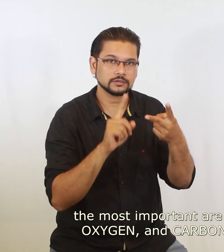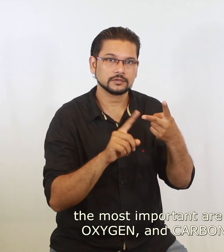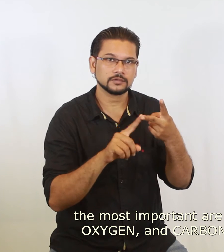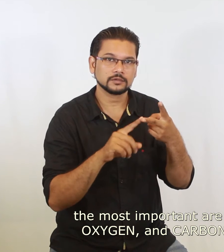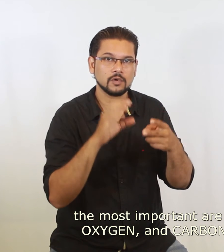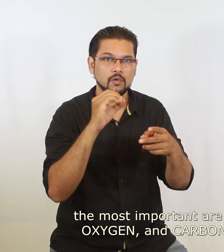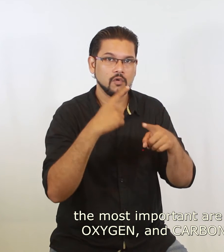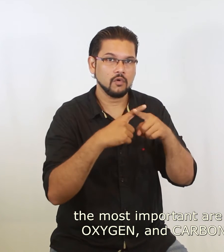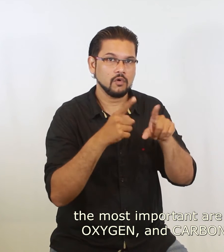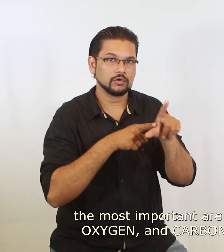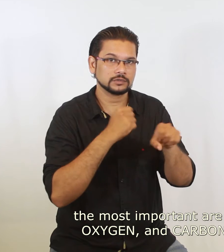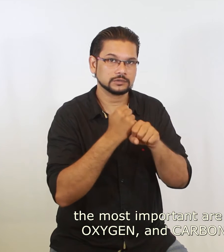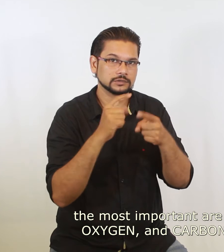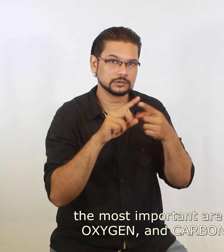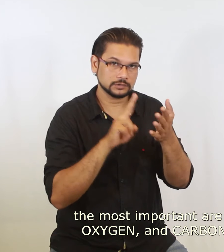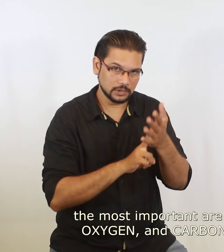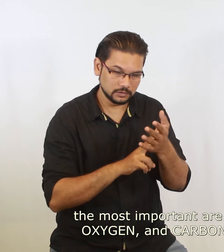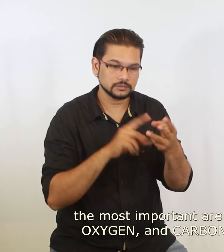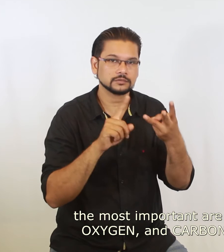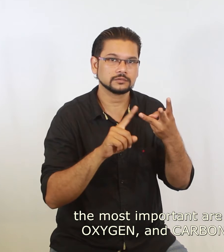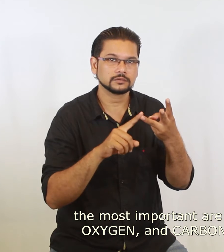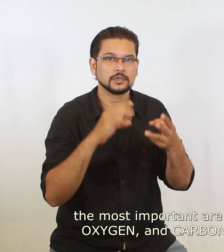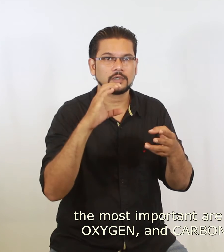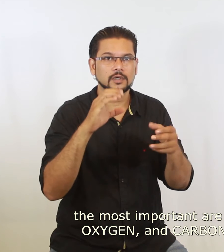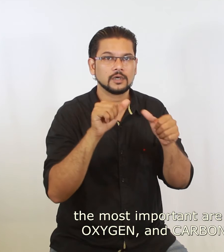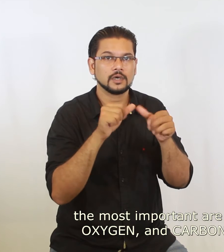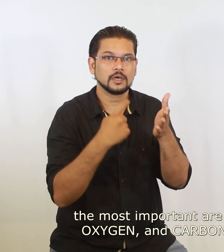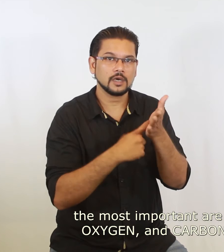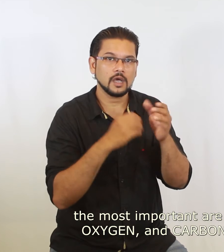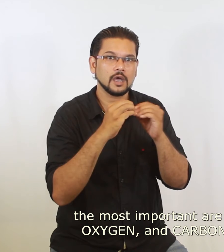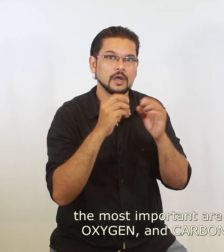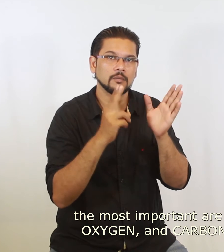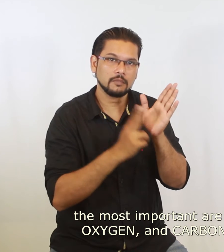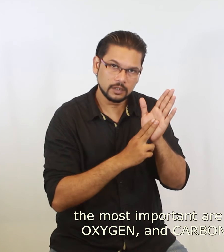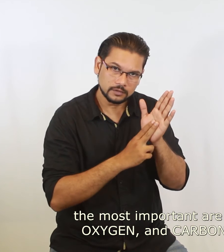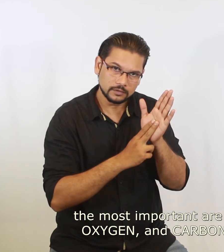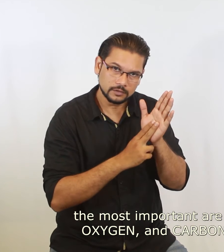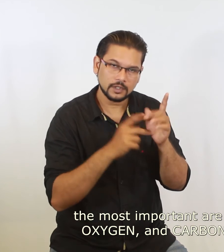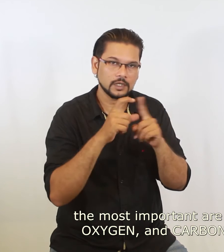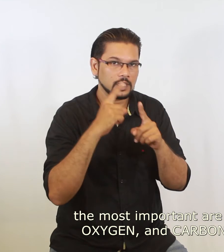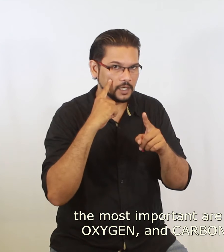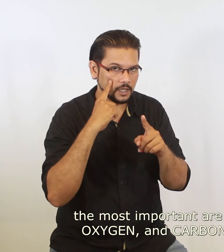the most important are nitrogen, oxygen, and carbon dioxide.